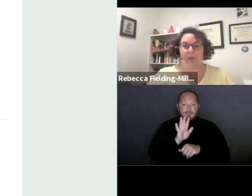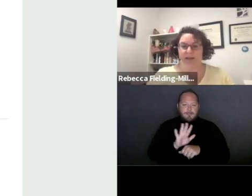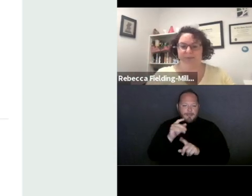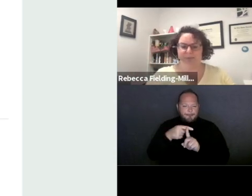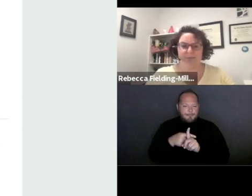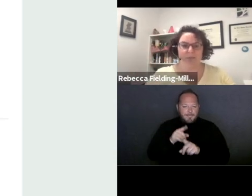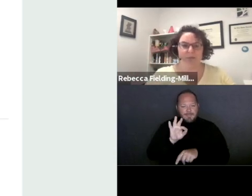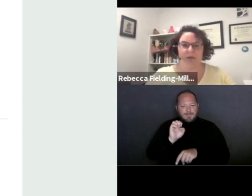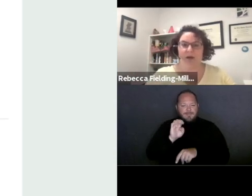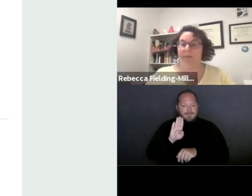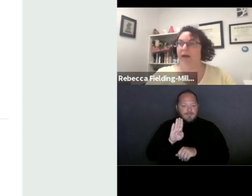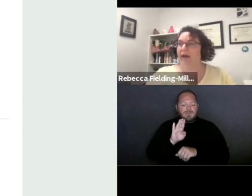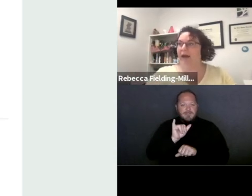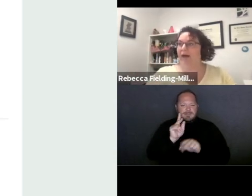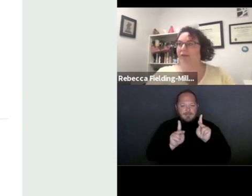very quickly.